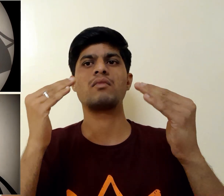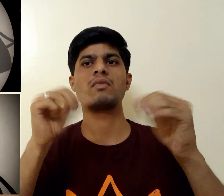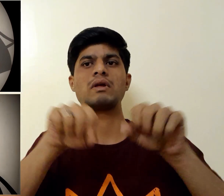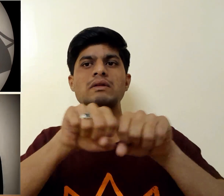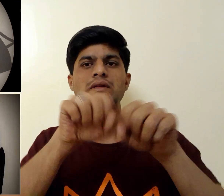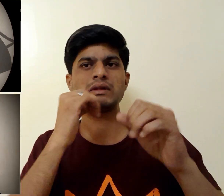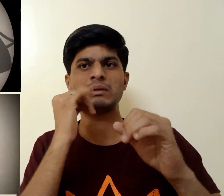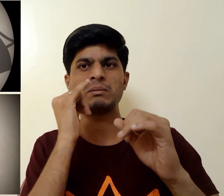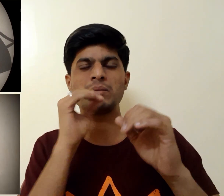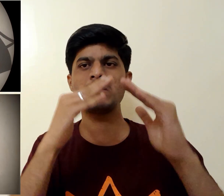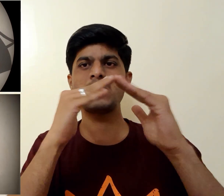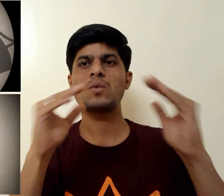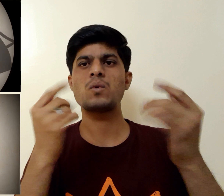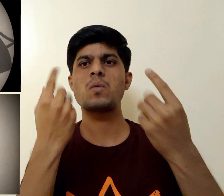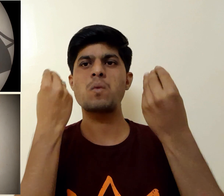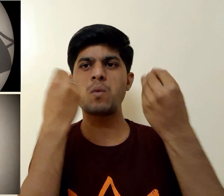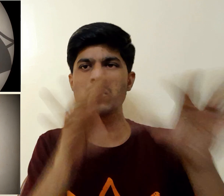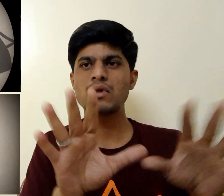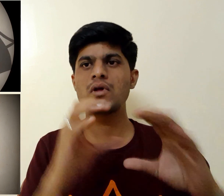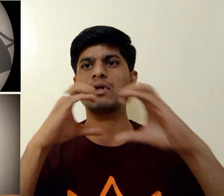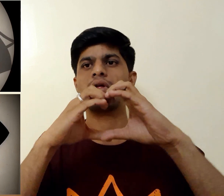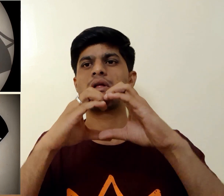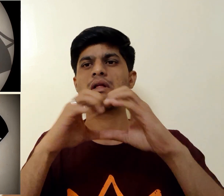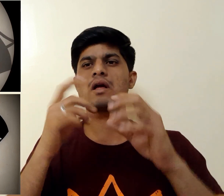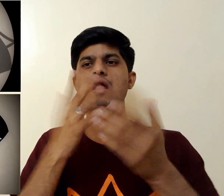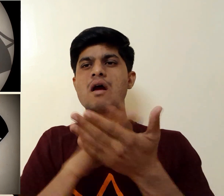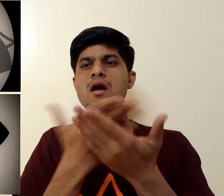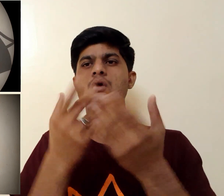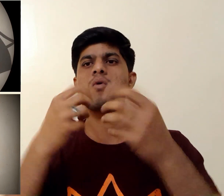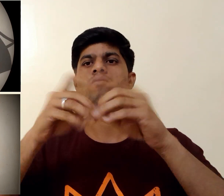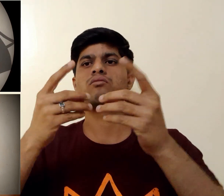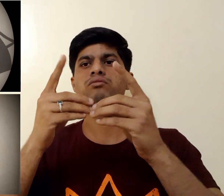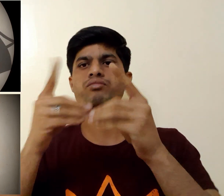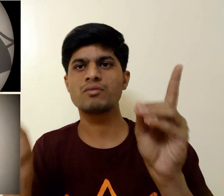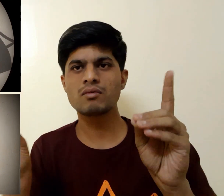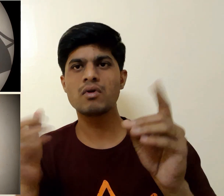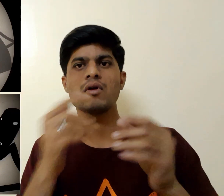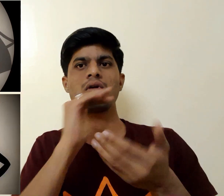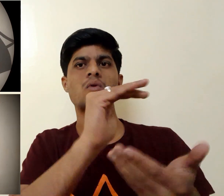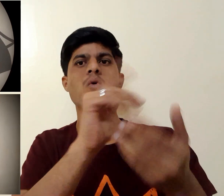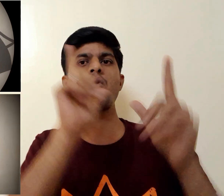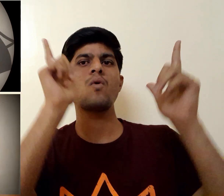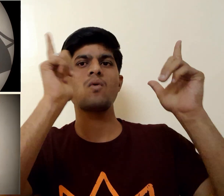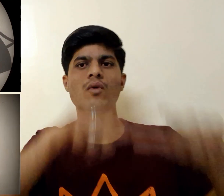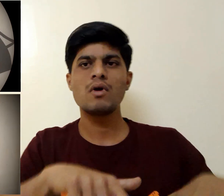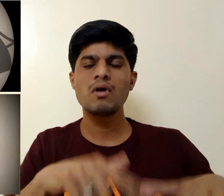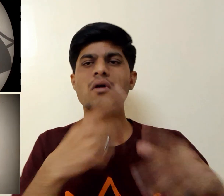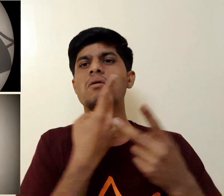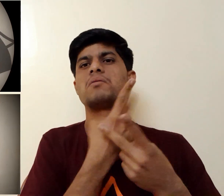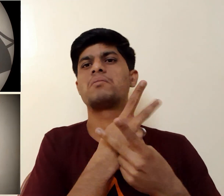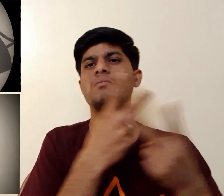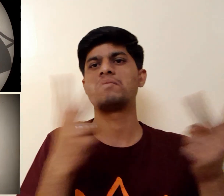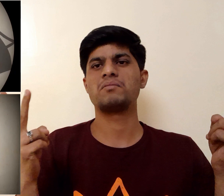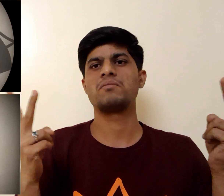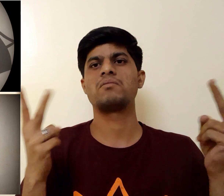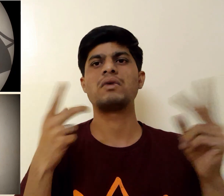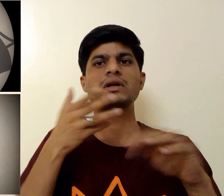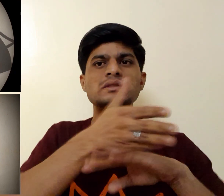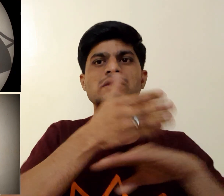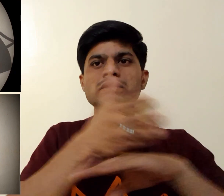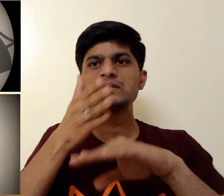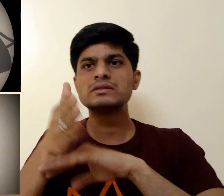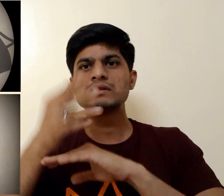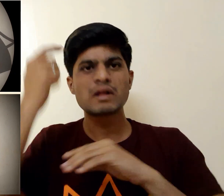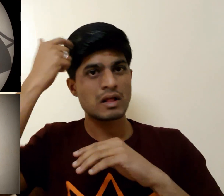usurp those primary motivations: food, water, shelter, sex, and protecting our young. And the hijacker